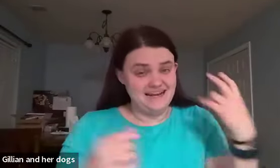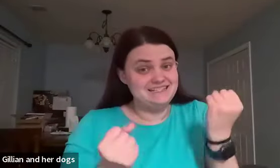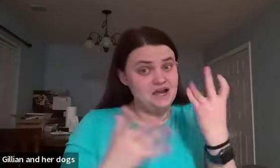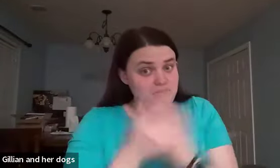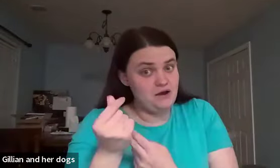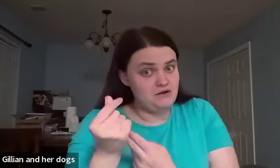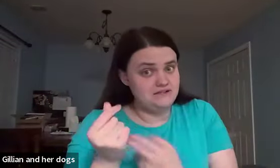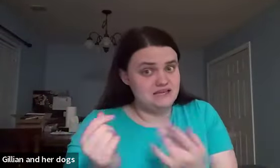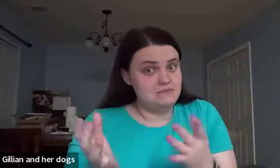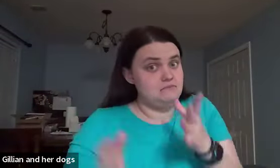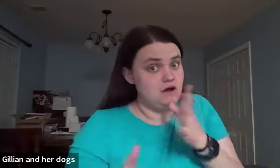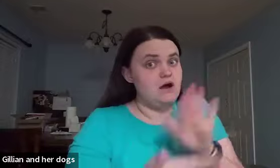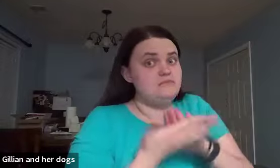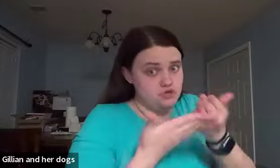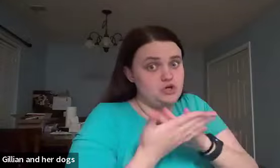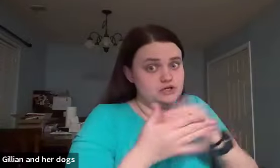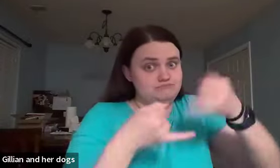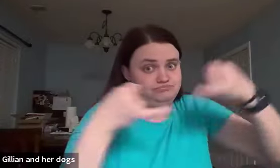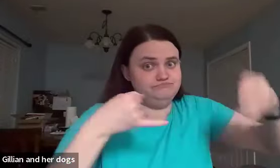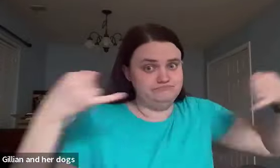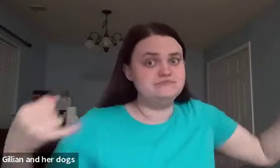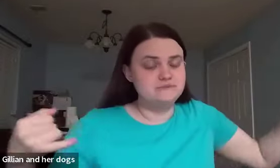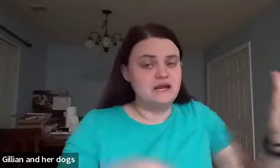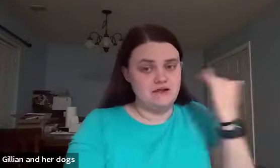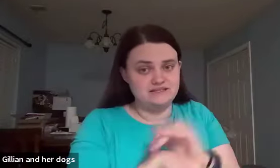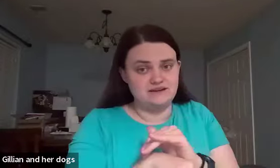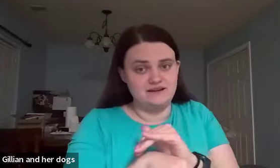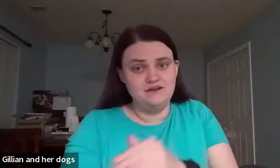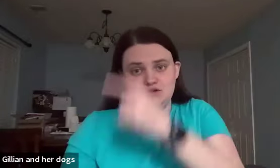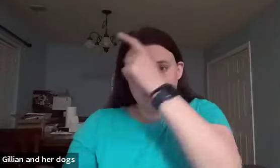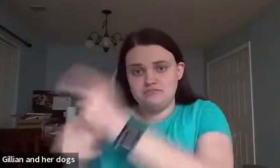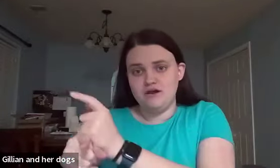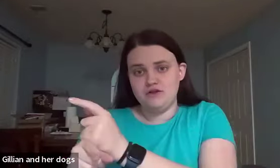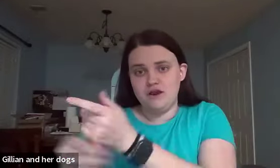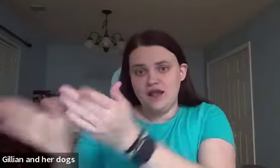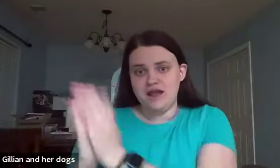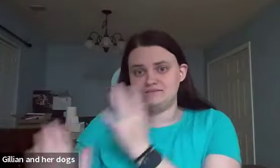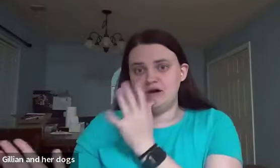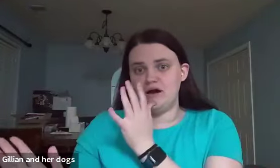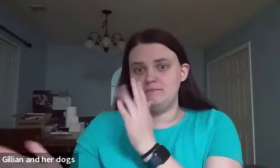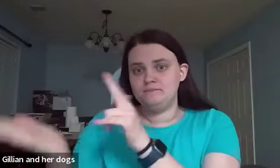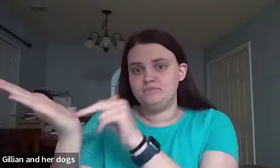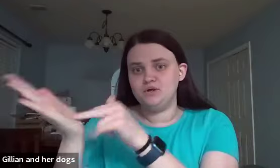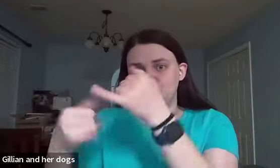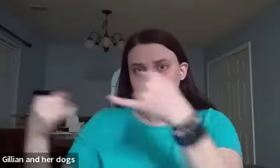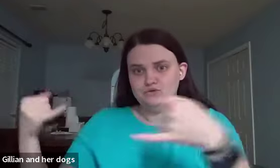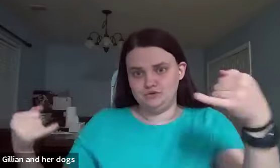And he signed both. He said, Mom cooked spaghetti last night. Brother asked Mom buttered